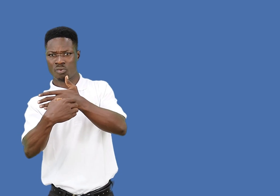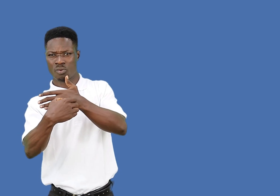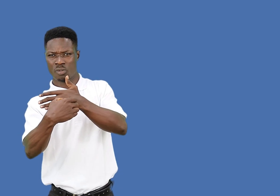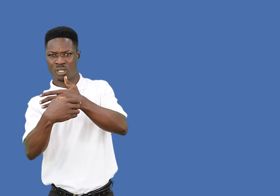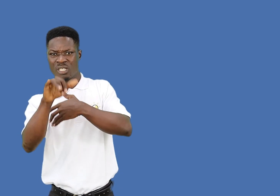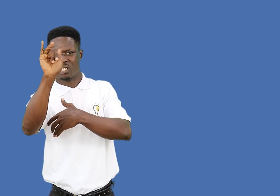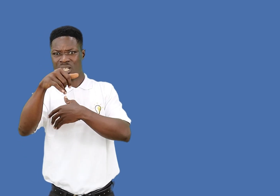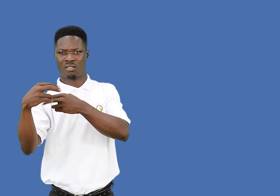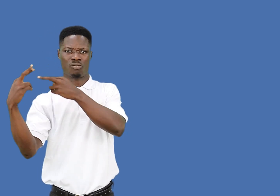other